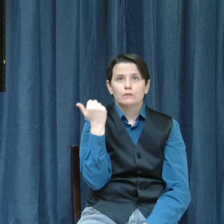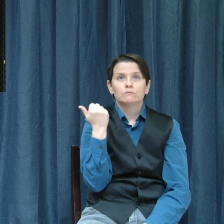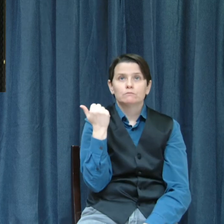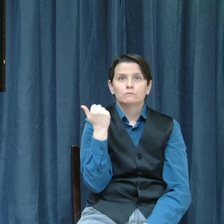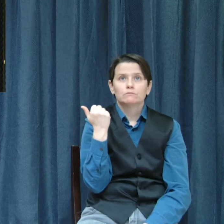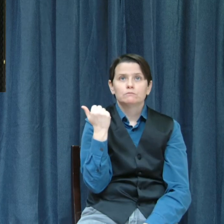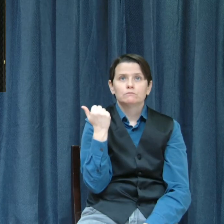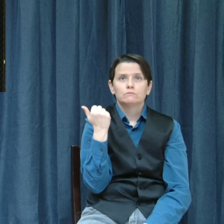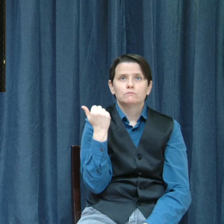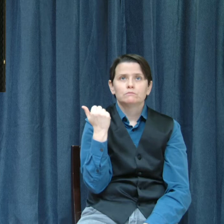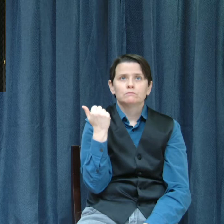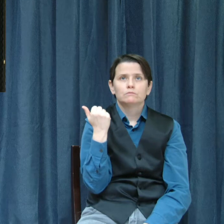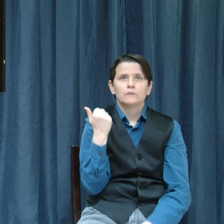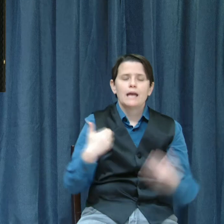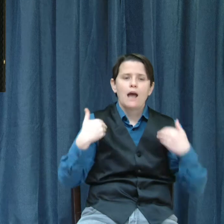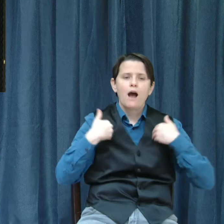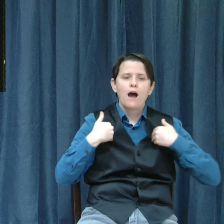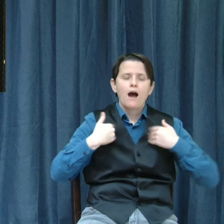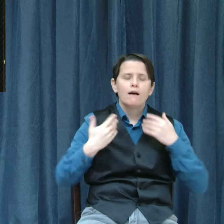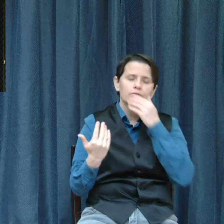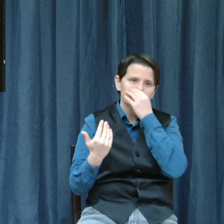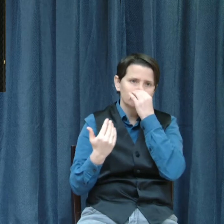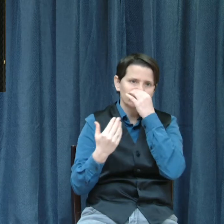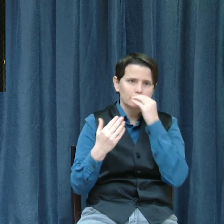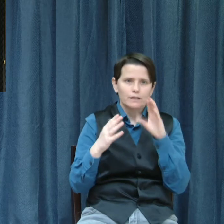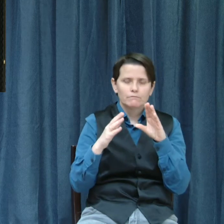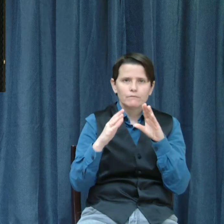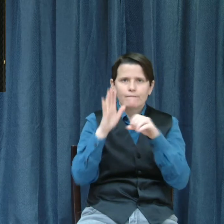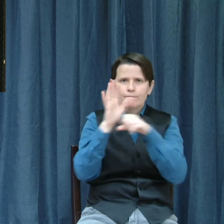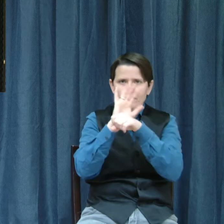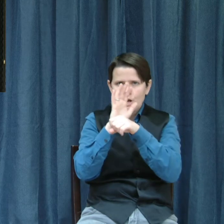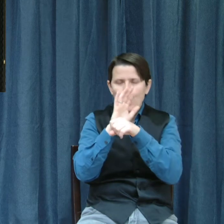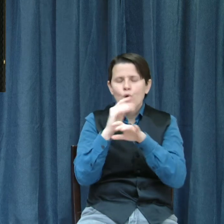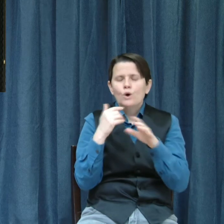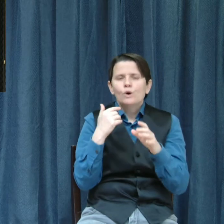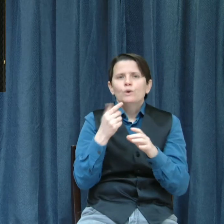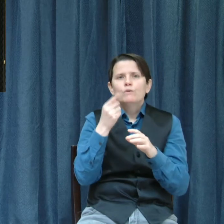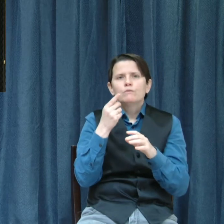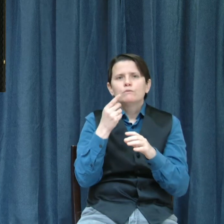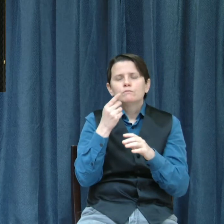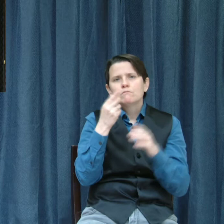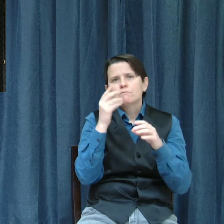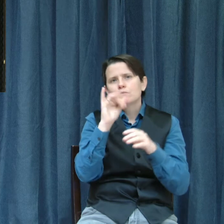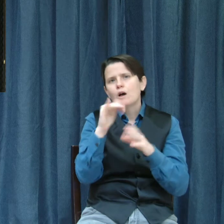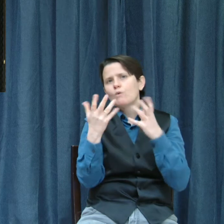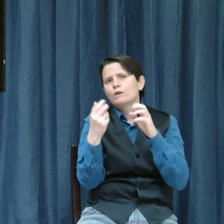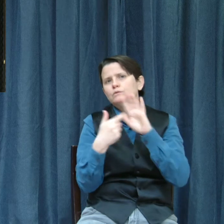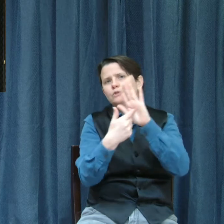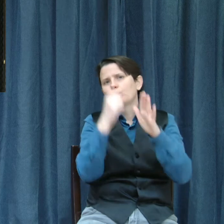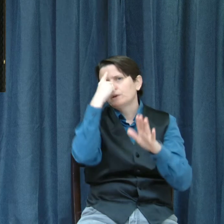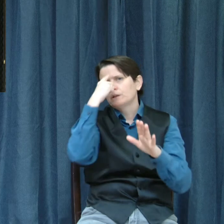And I have a little clip of Maya. Maybe you've seen this. A lot of the Unity churches are using it, but I want to just share this clip of